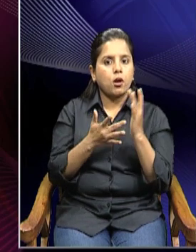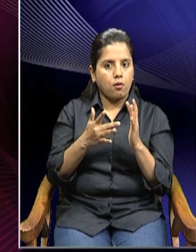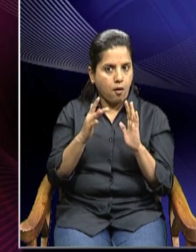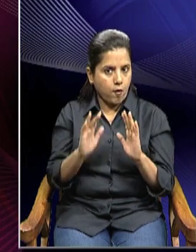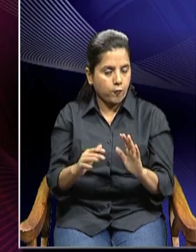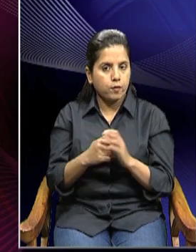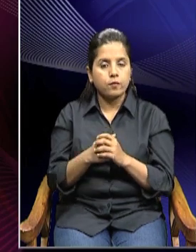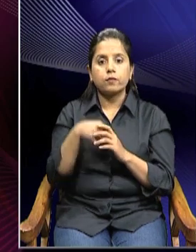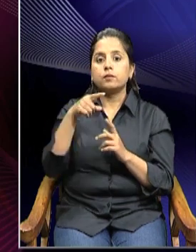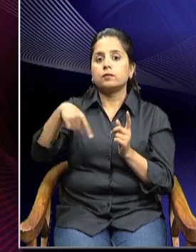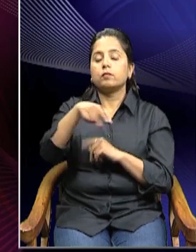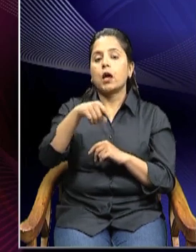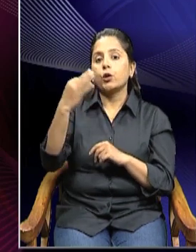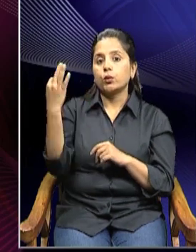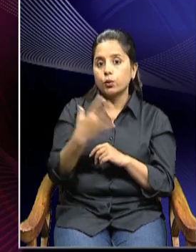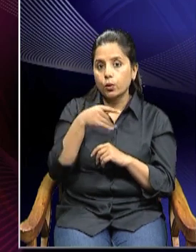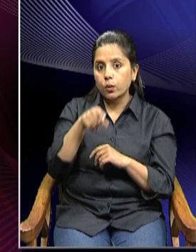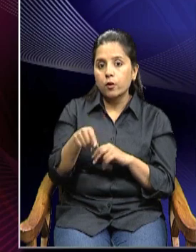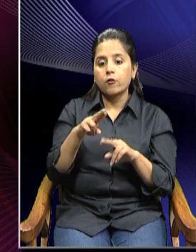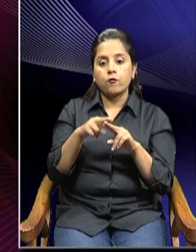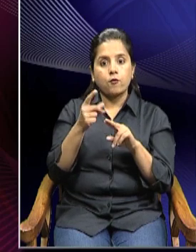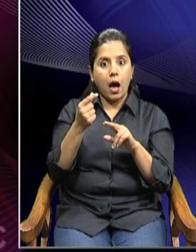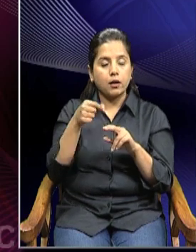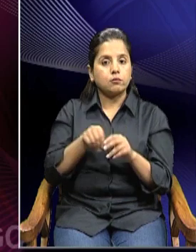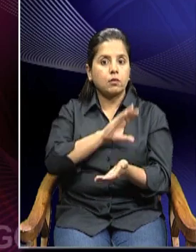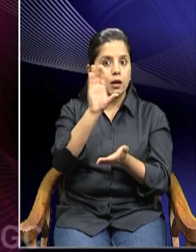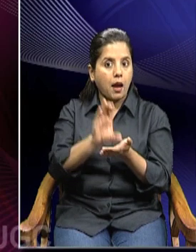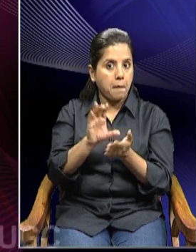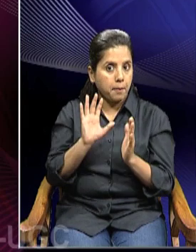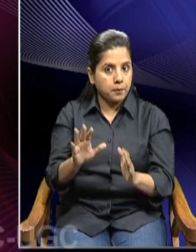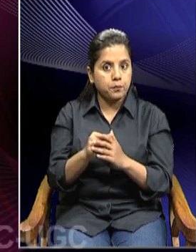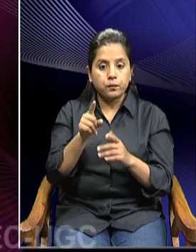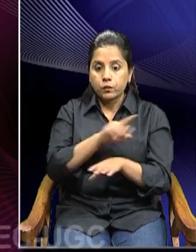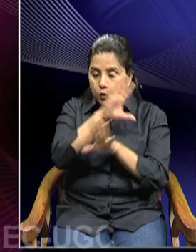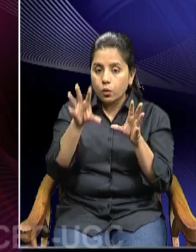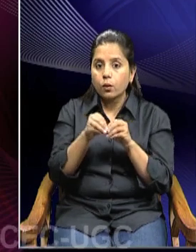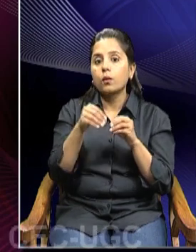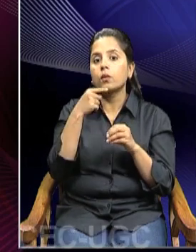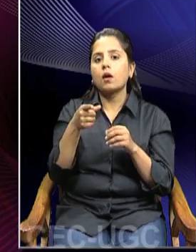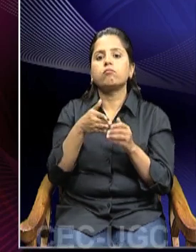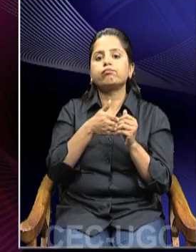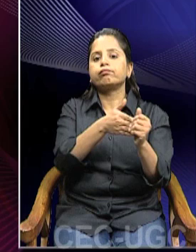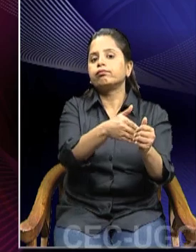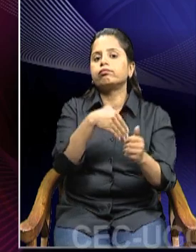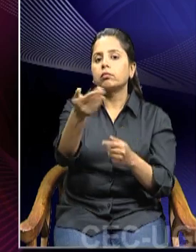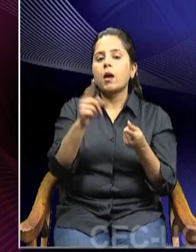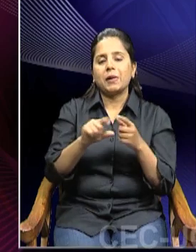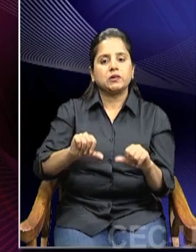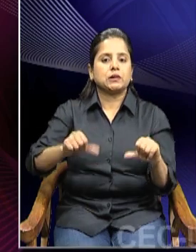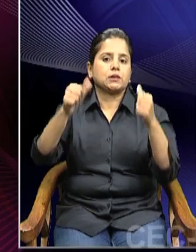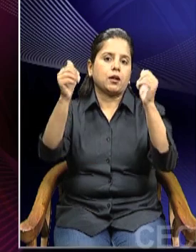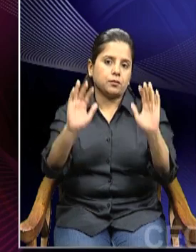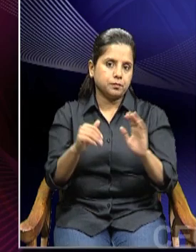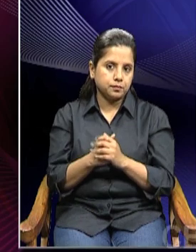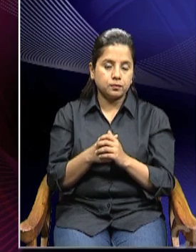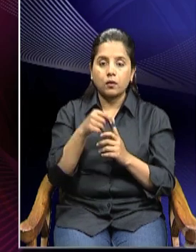technologies, there is new finance capital, and these together lead to success.